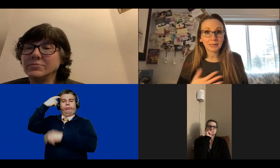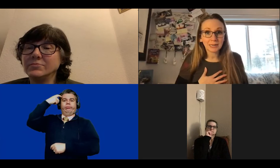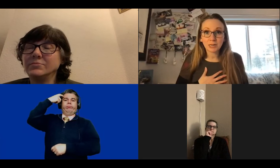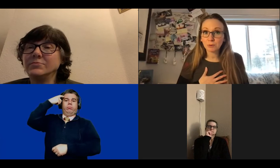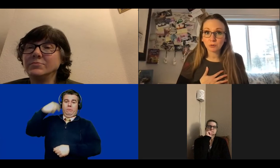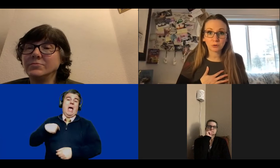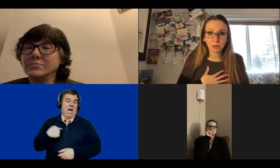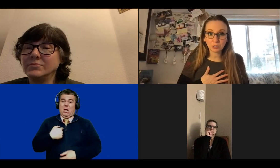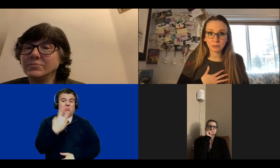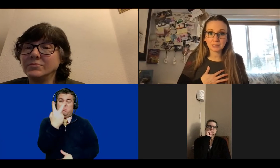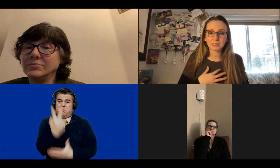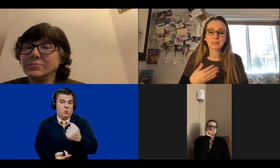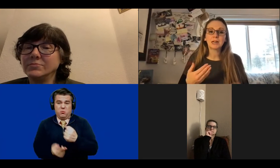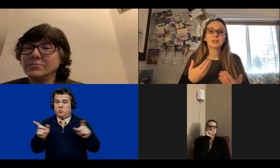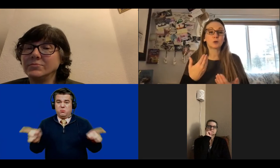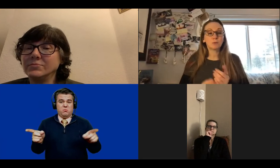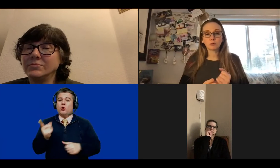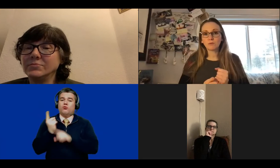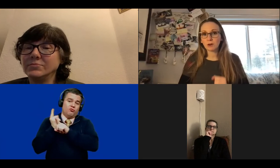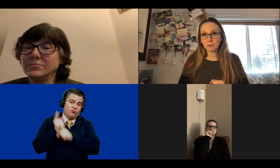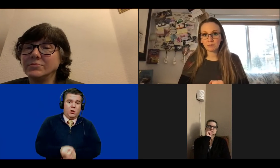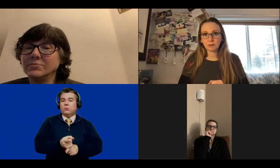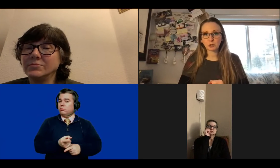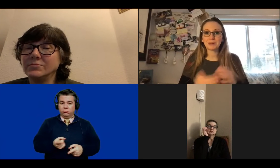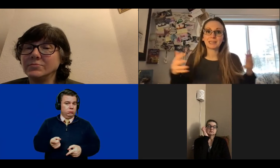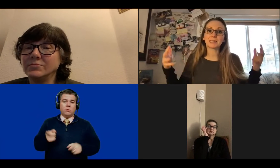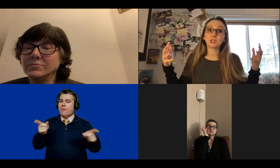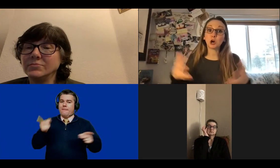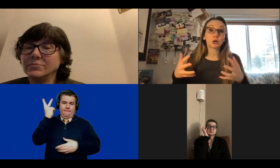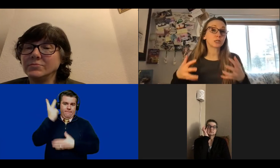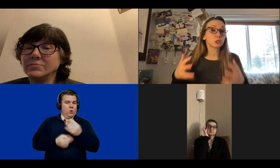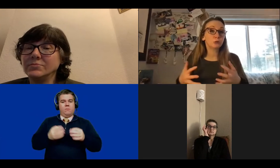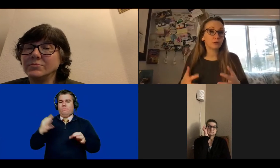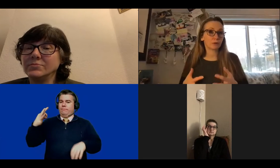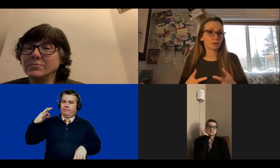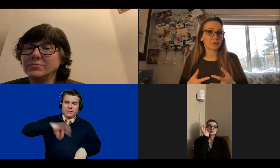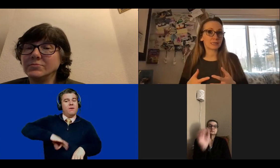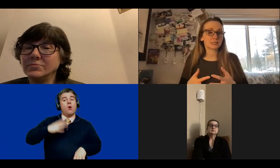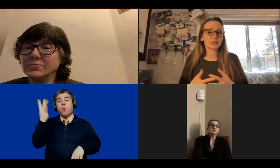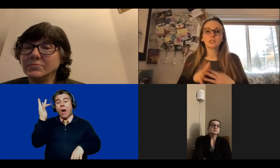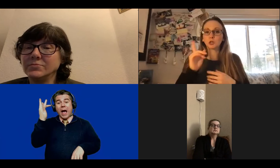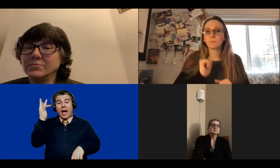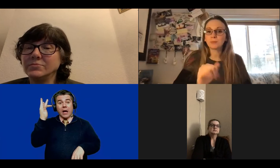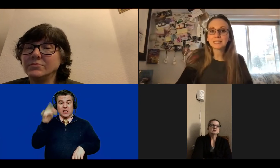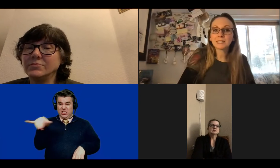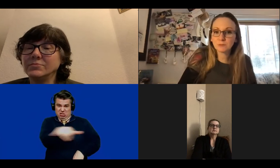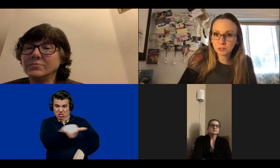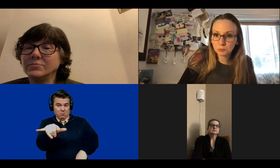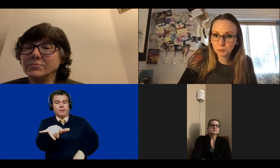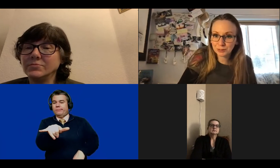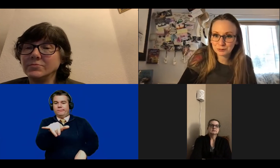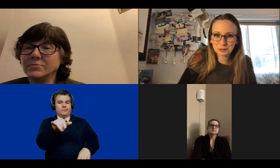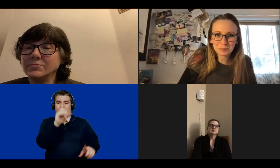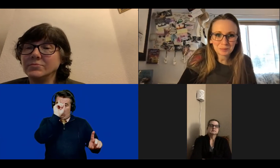both, I take both on a regular basis. They are both very beneficial because they target 2 different things. So that's the